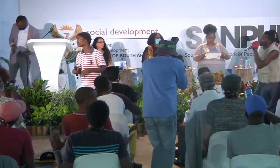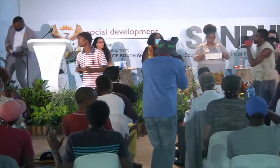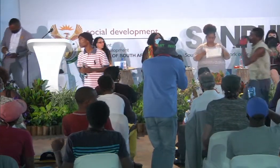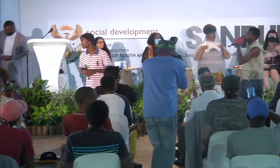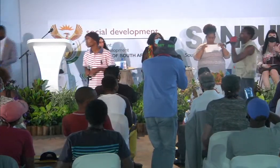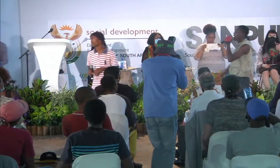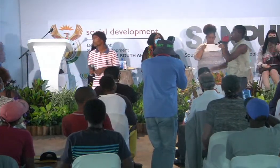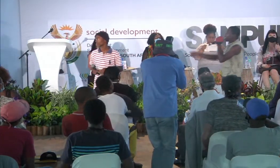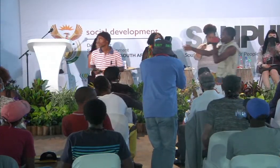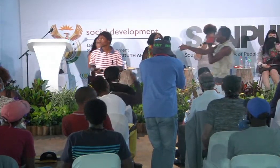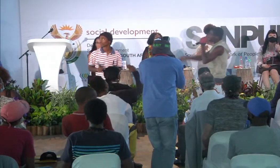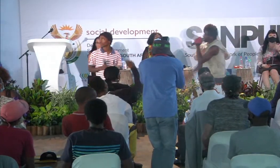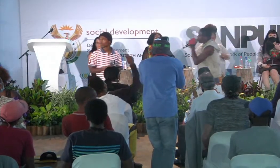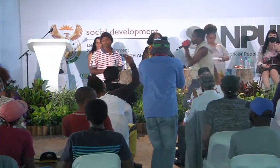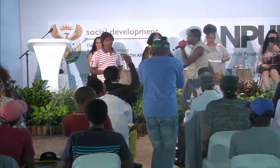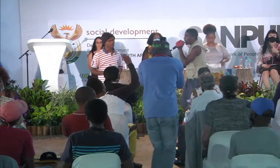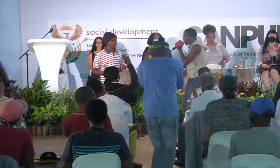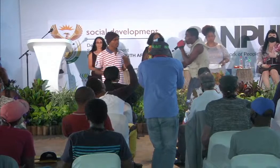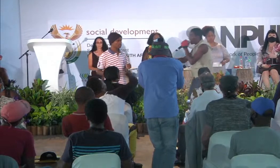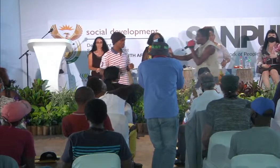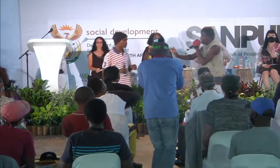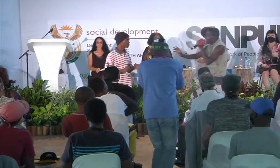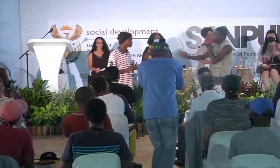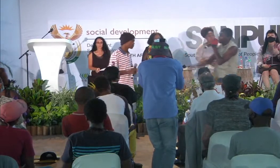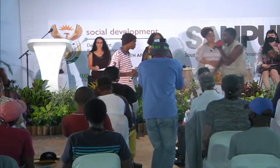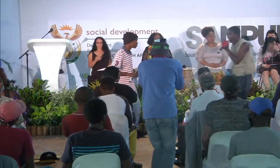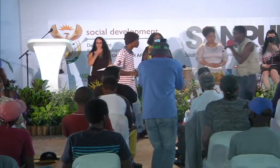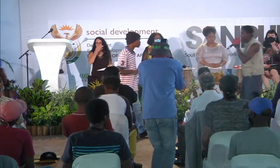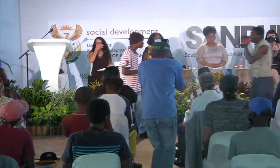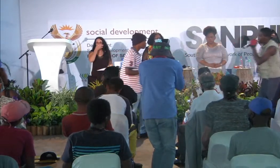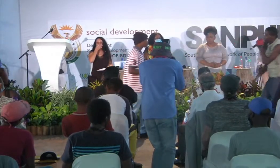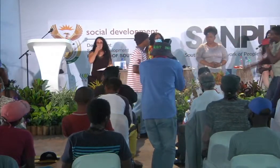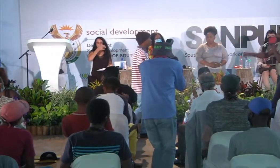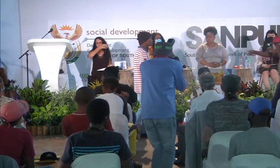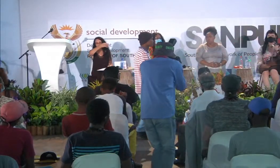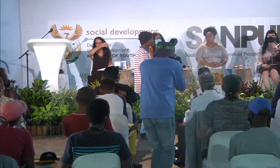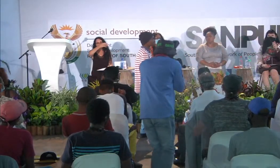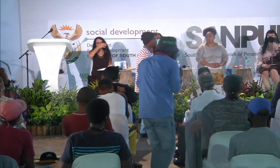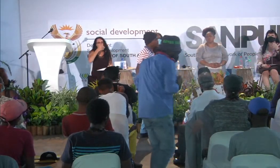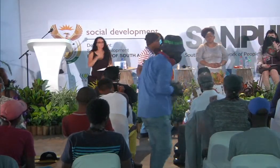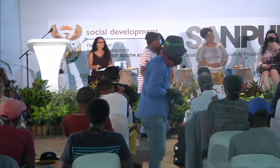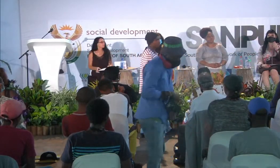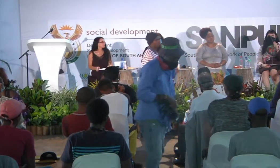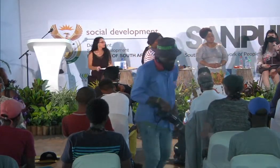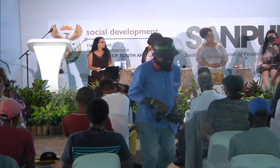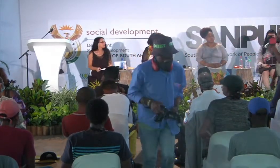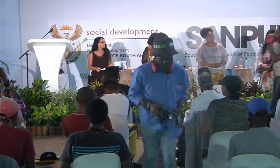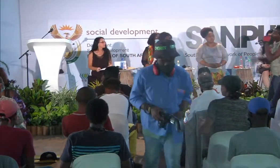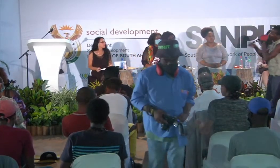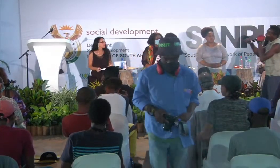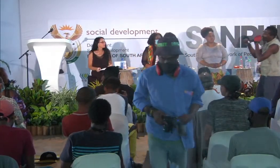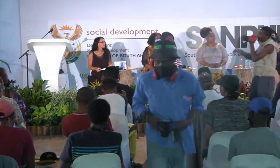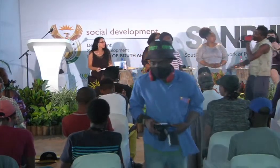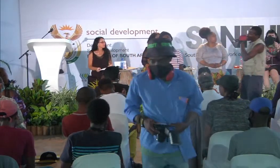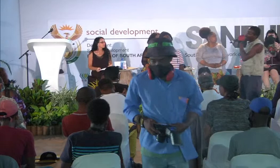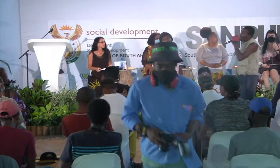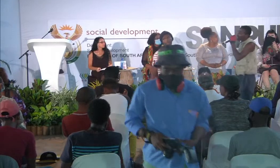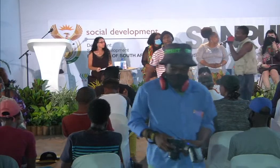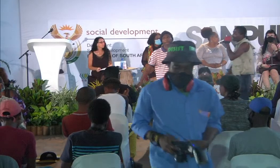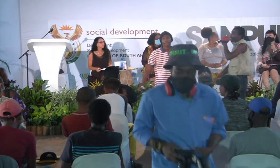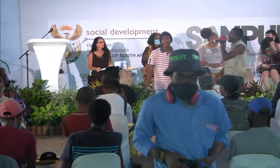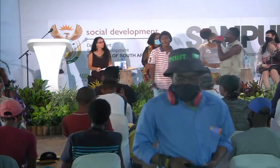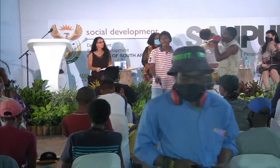ayipheli yezibhlungu ayipheli yezibhlungu ayipheli hlala